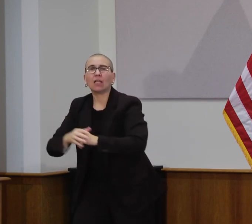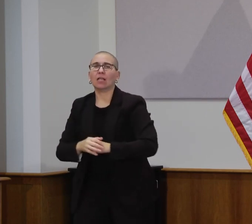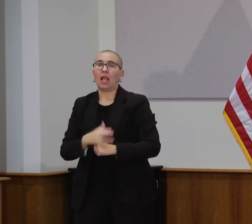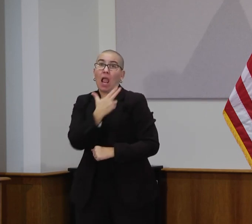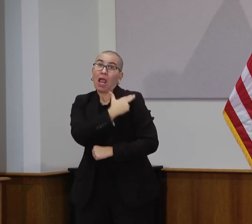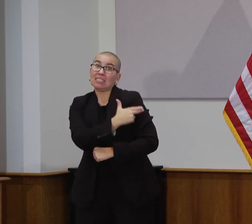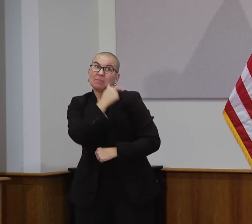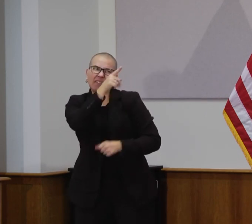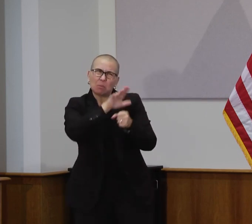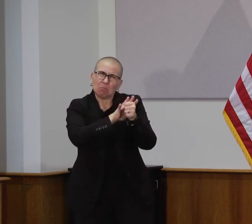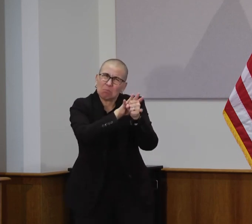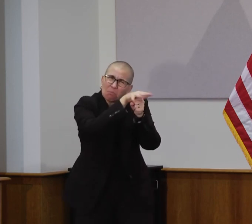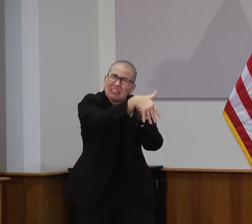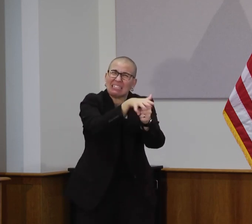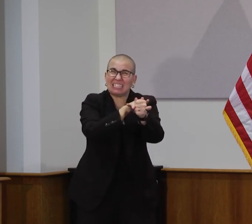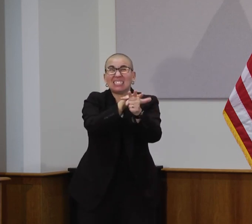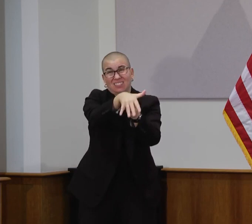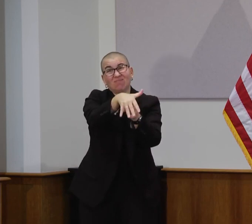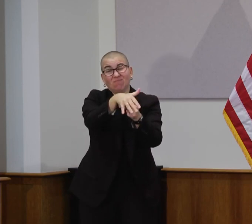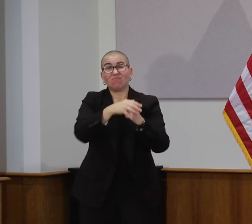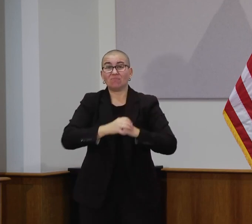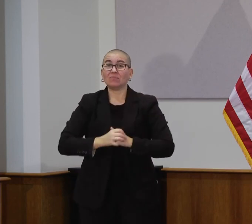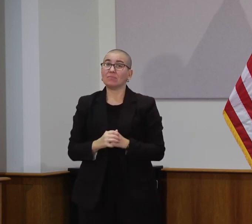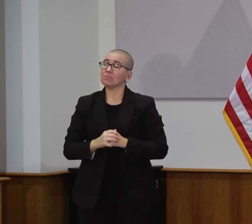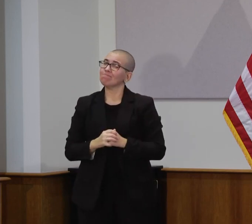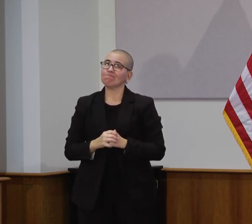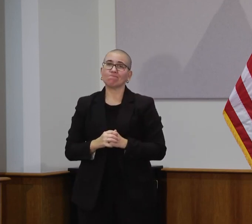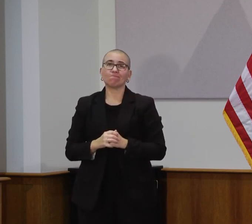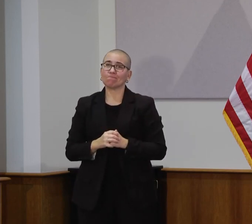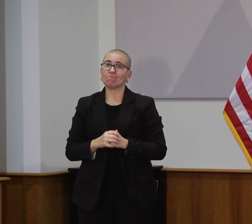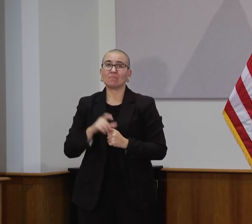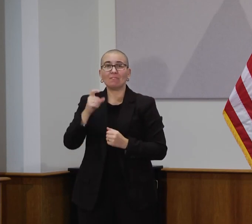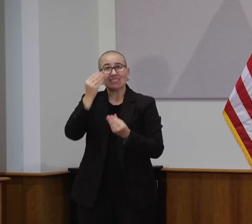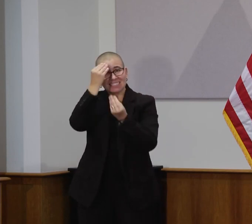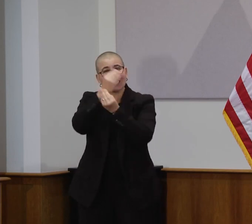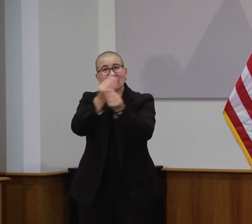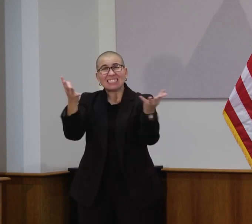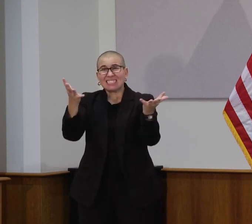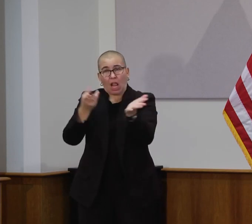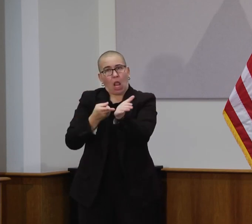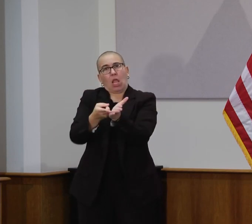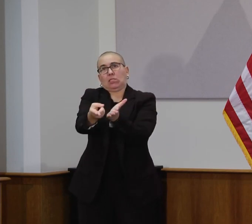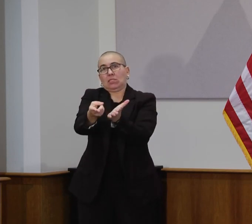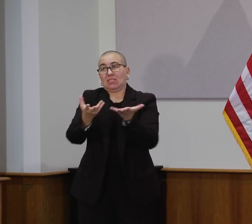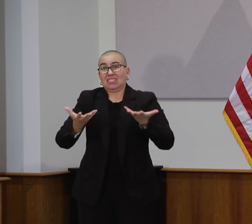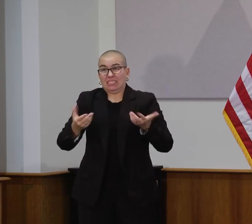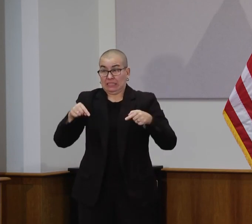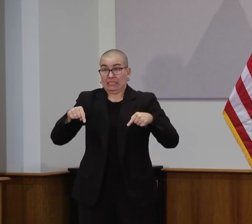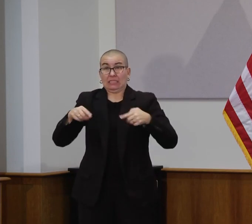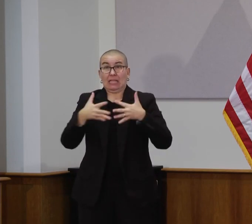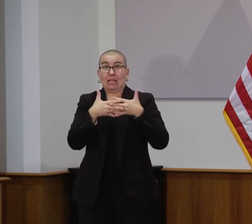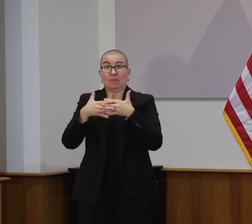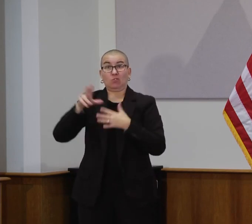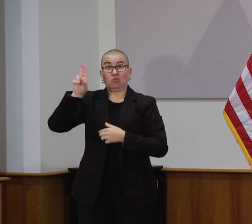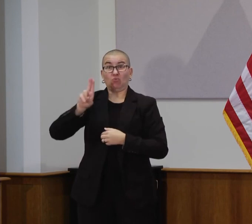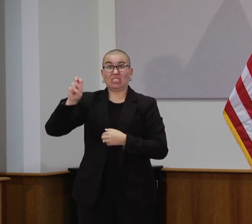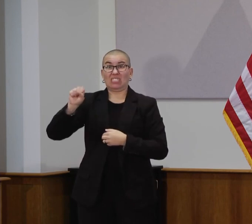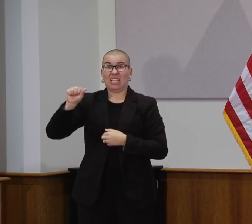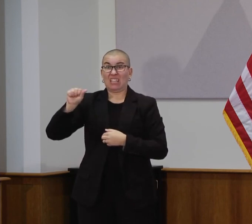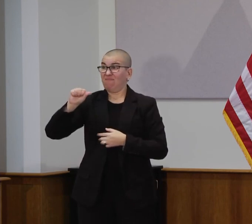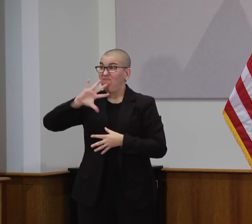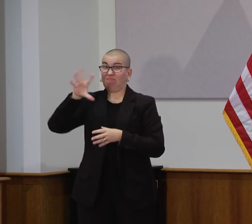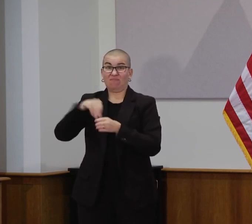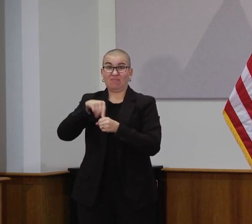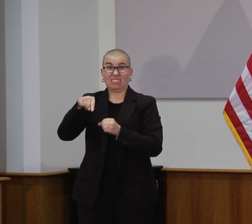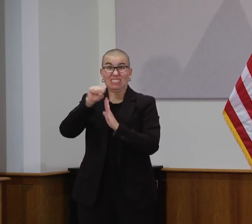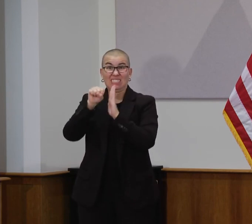I have to tell you is that I think as a nation, this is all against a backdrop of a